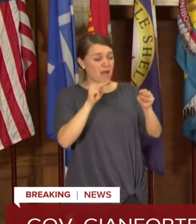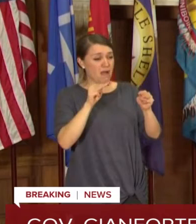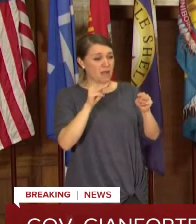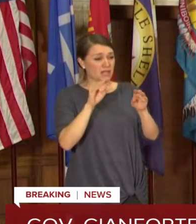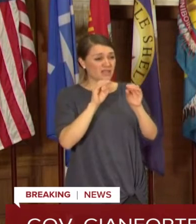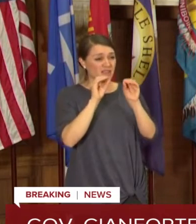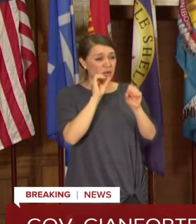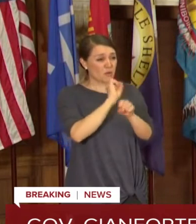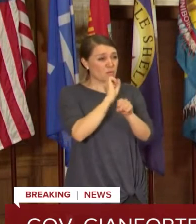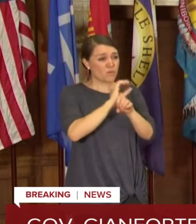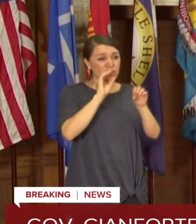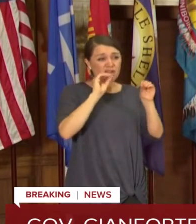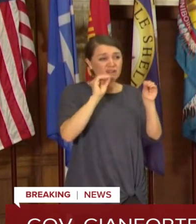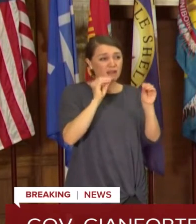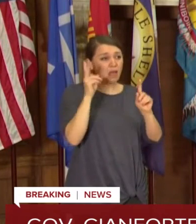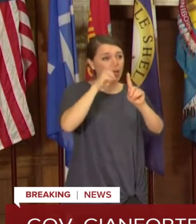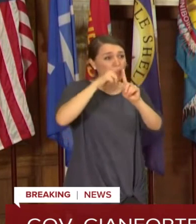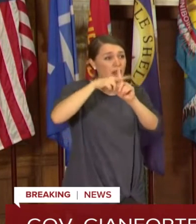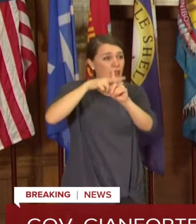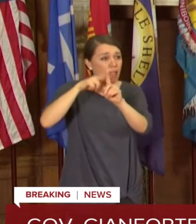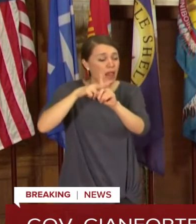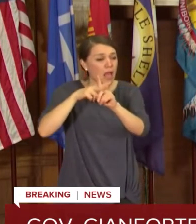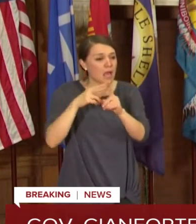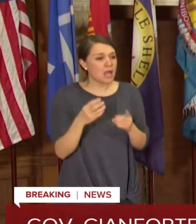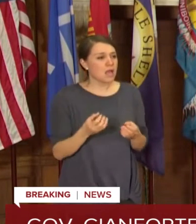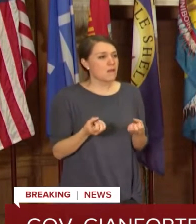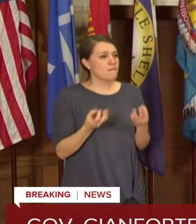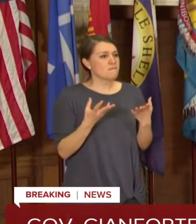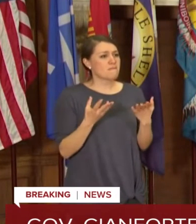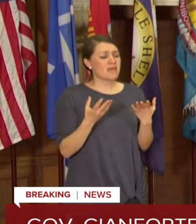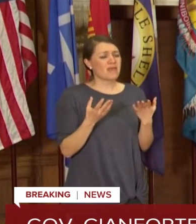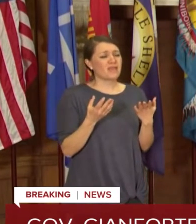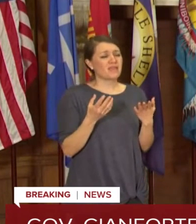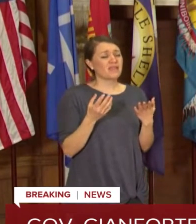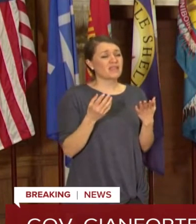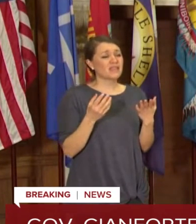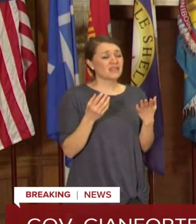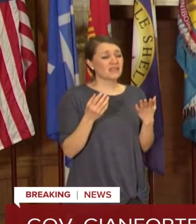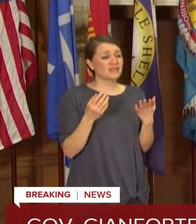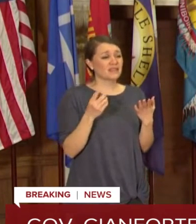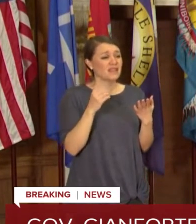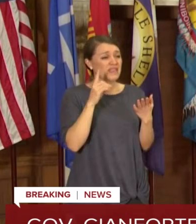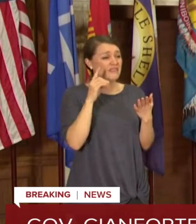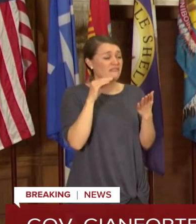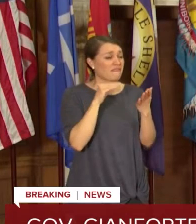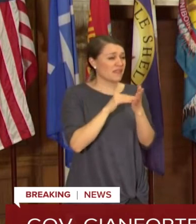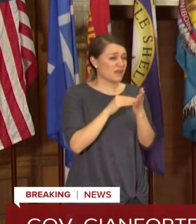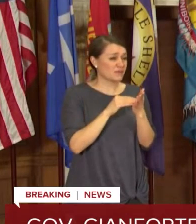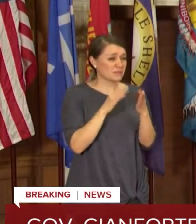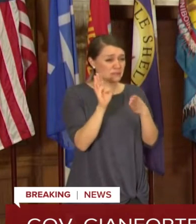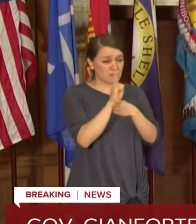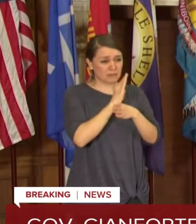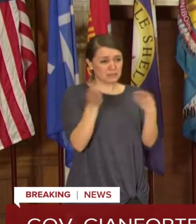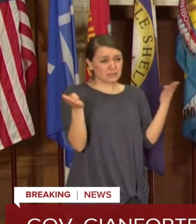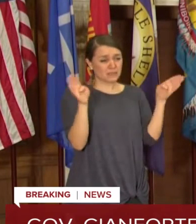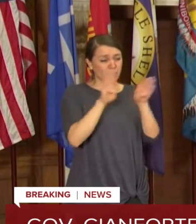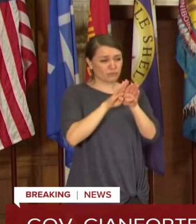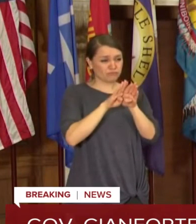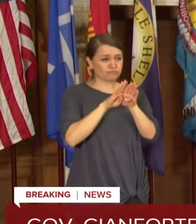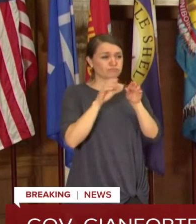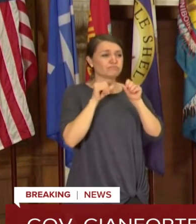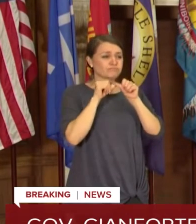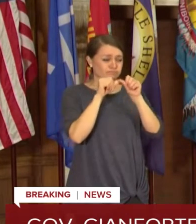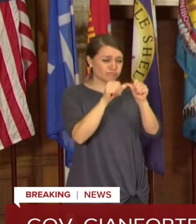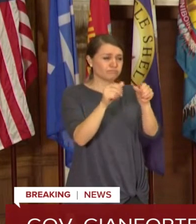first case nearly a year ago, thousands of Montana businesses have closed, many for good.